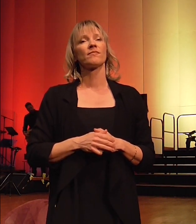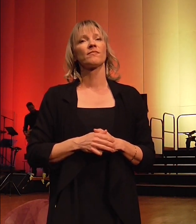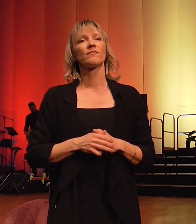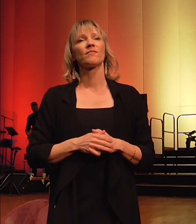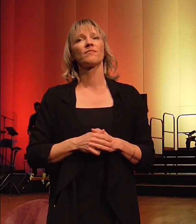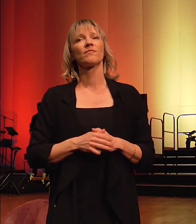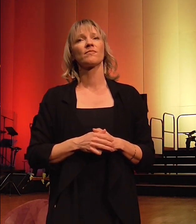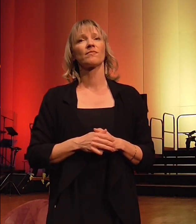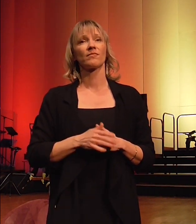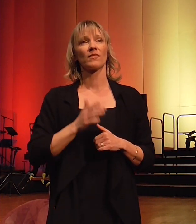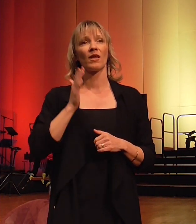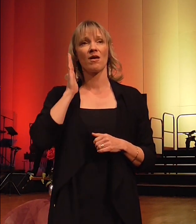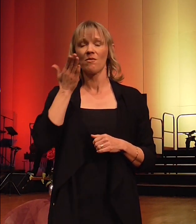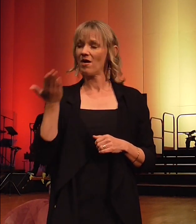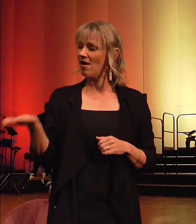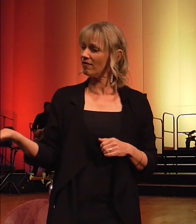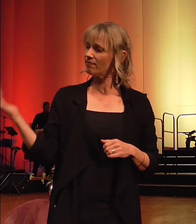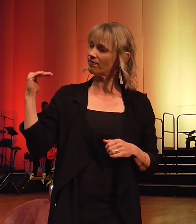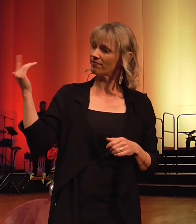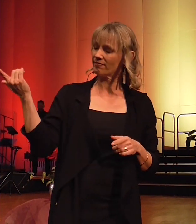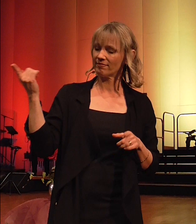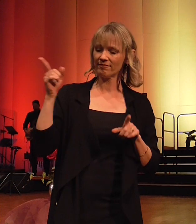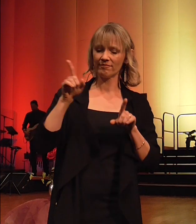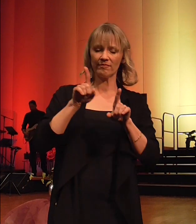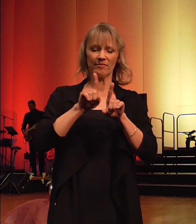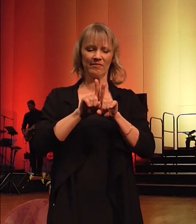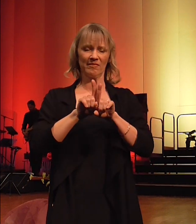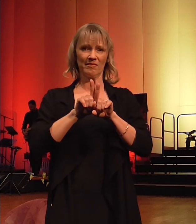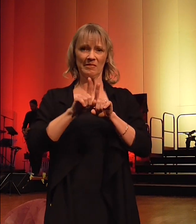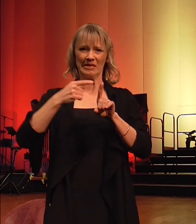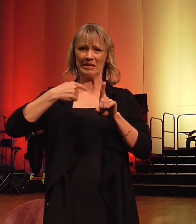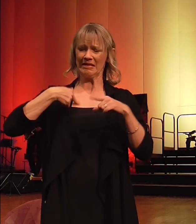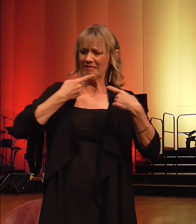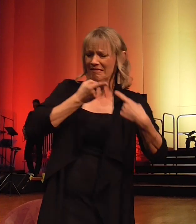Will you stand in the fire with me